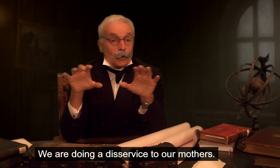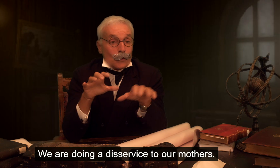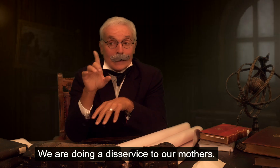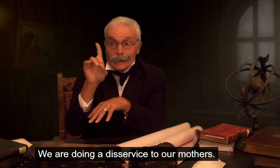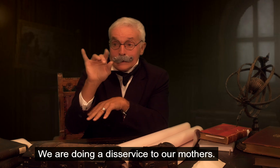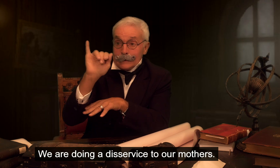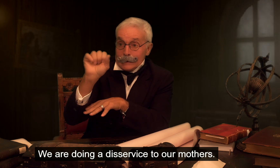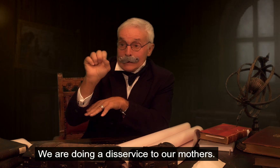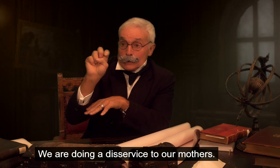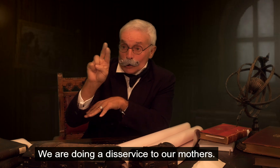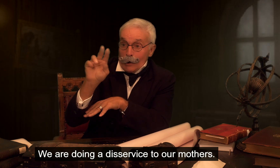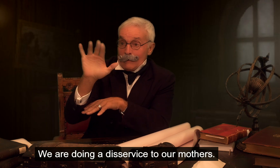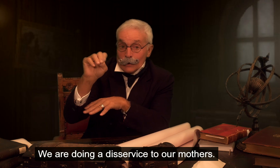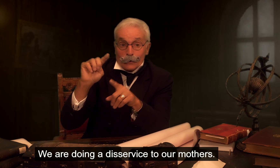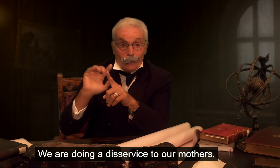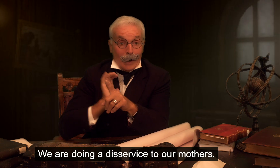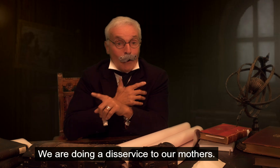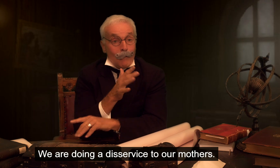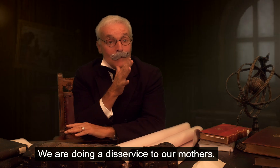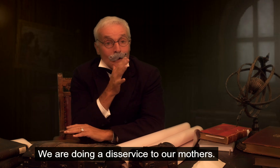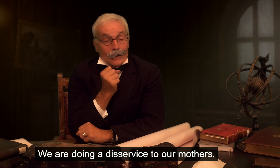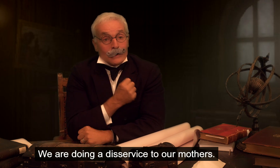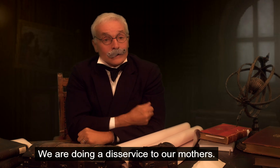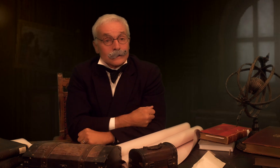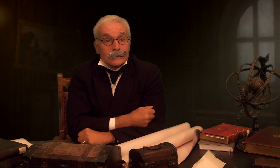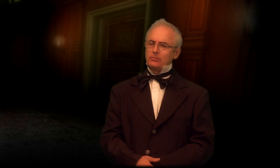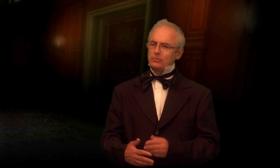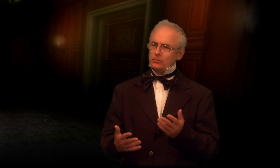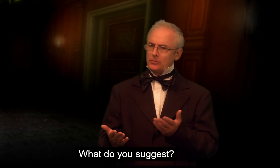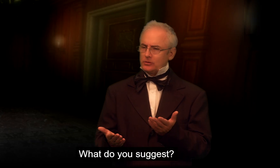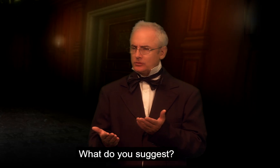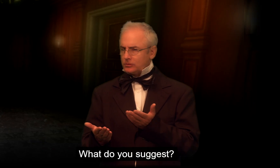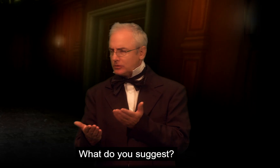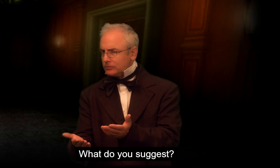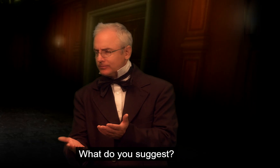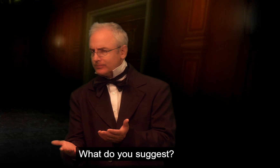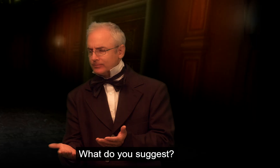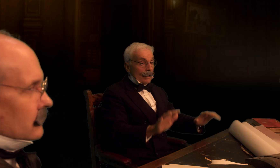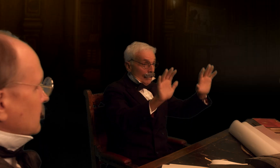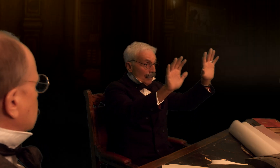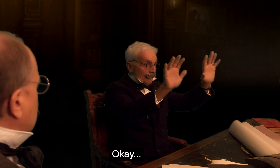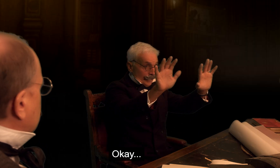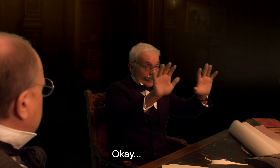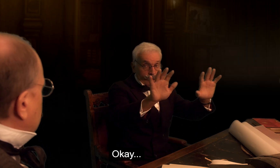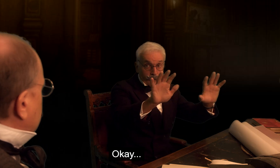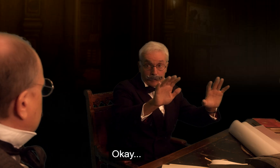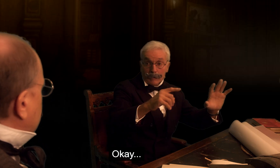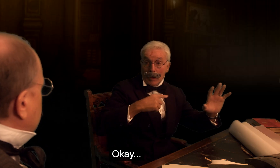We are doing a disservice to our mothers. What do you suggest? Okay.